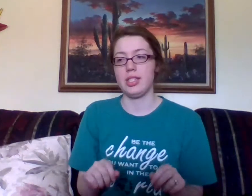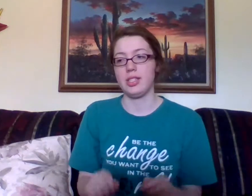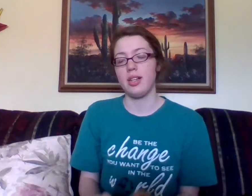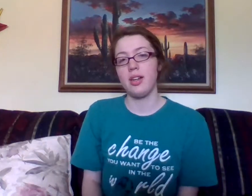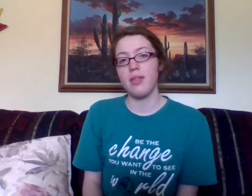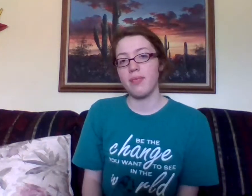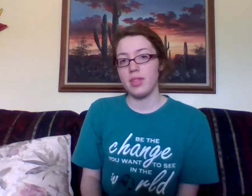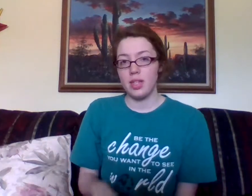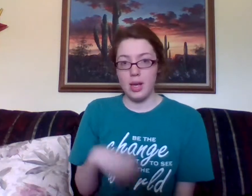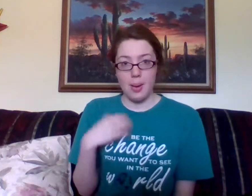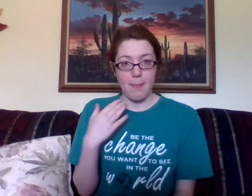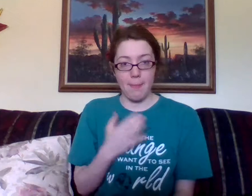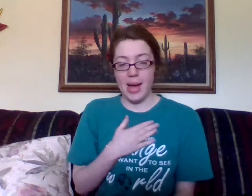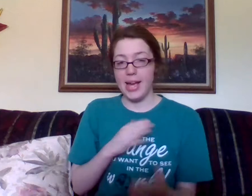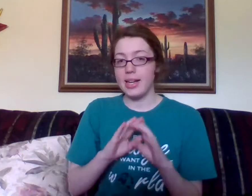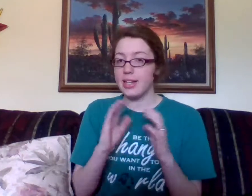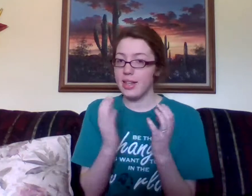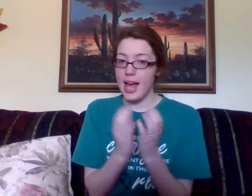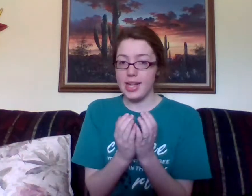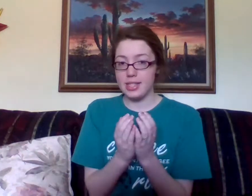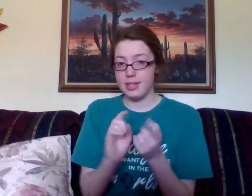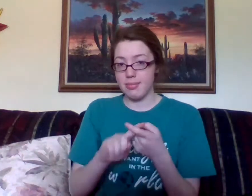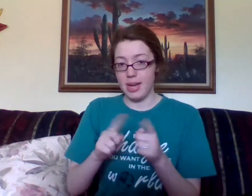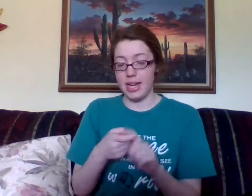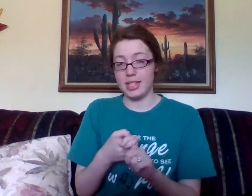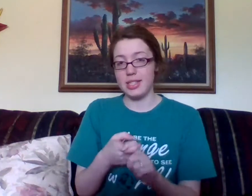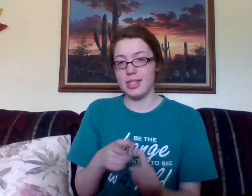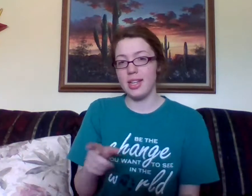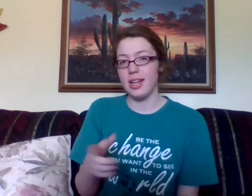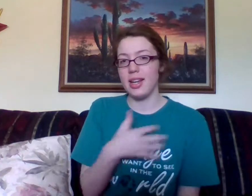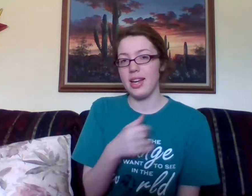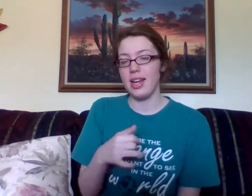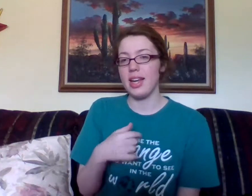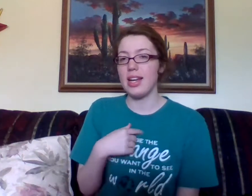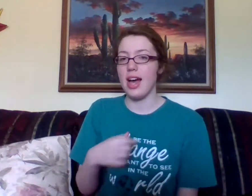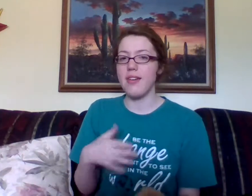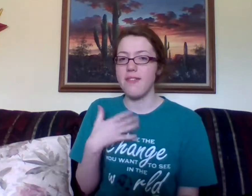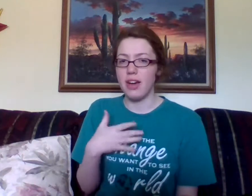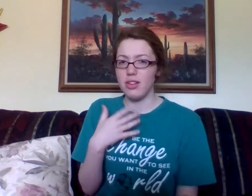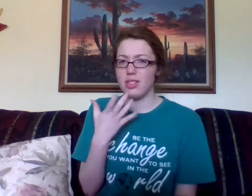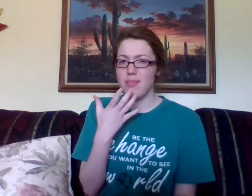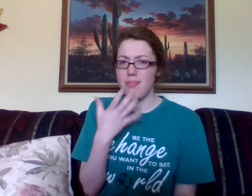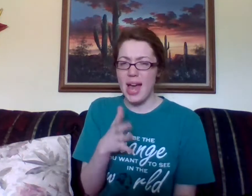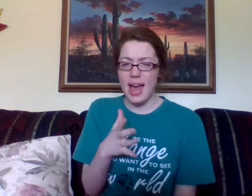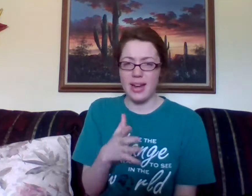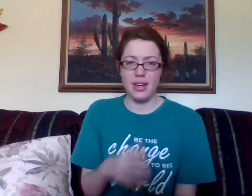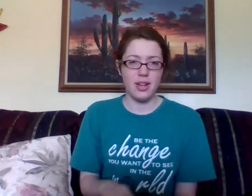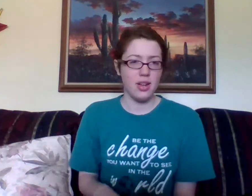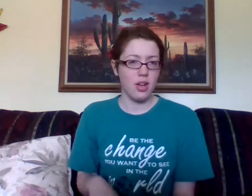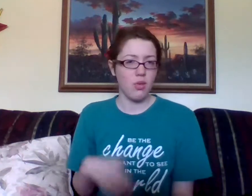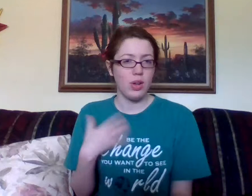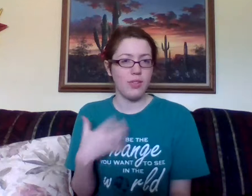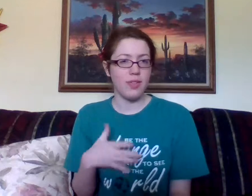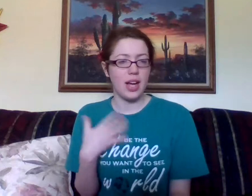this. My classmates and I felt bad. We